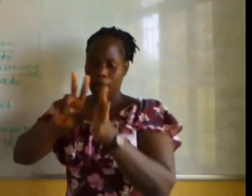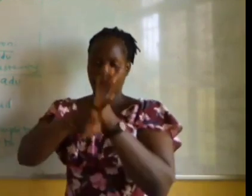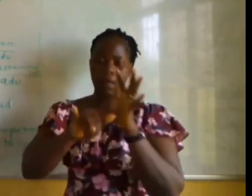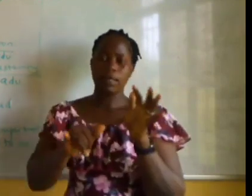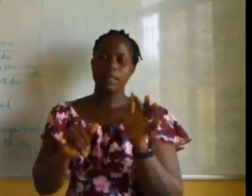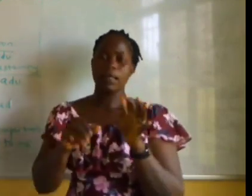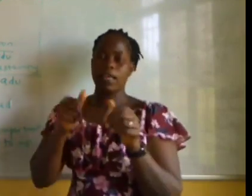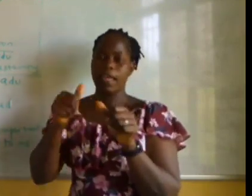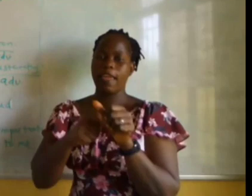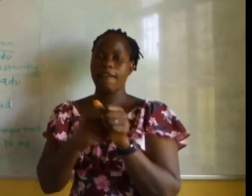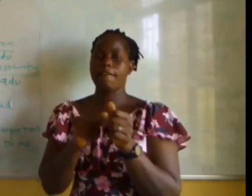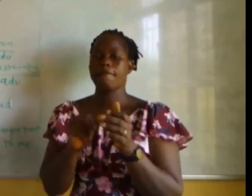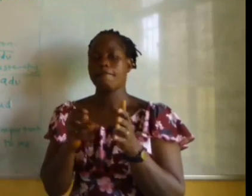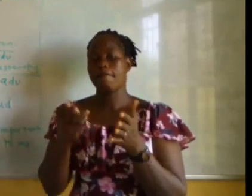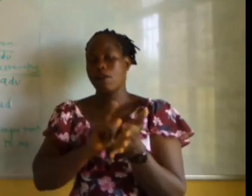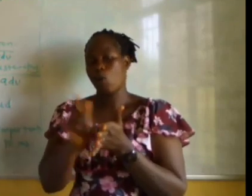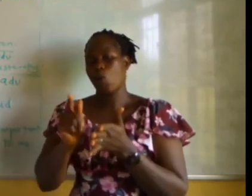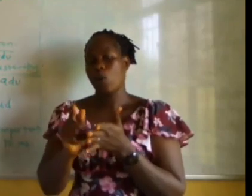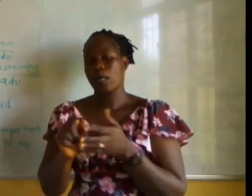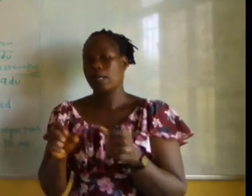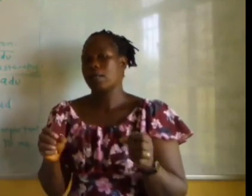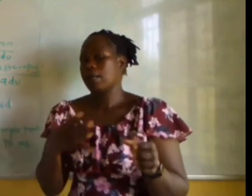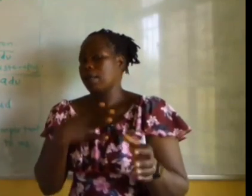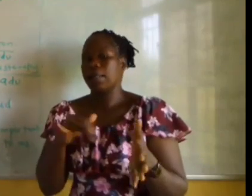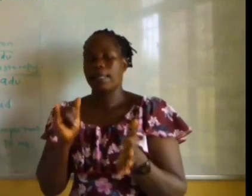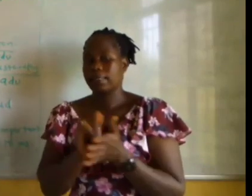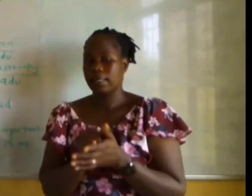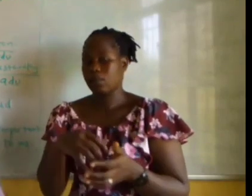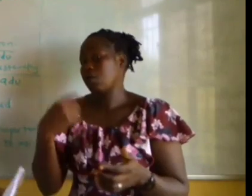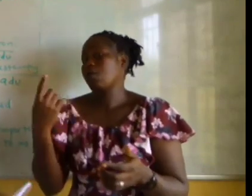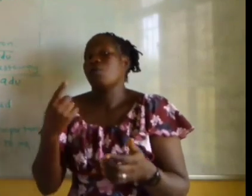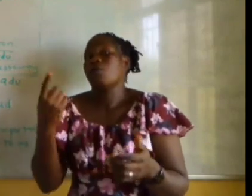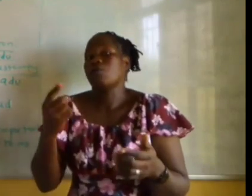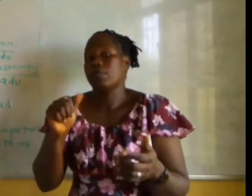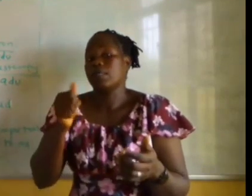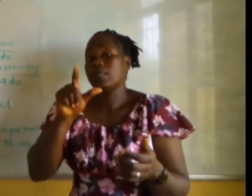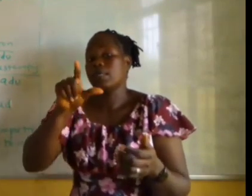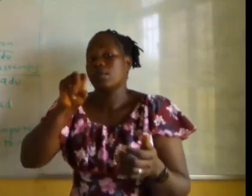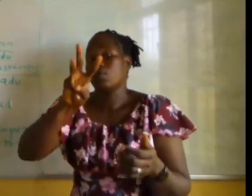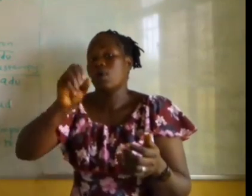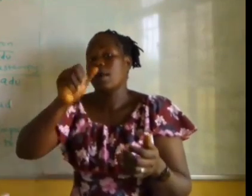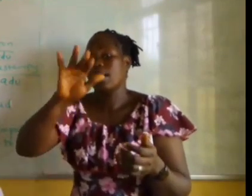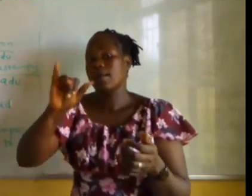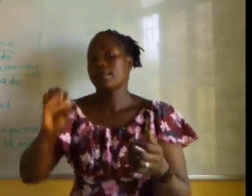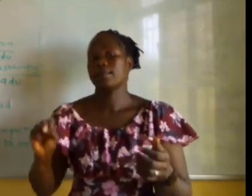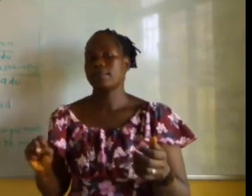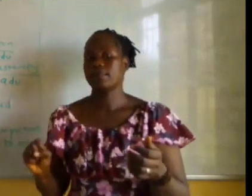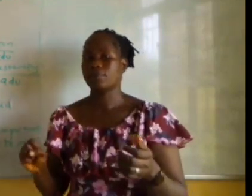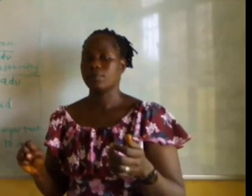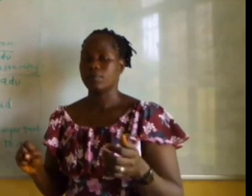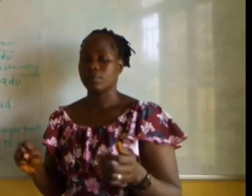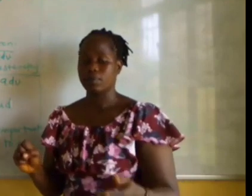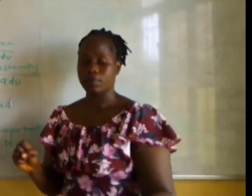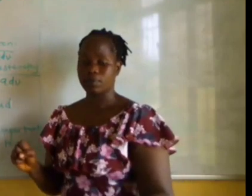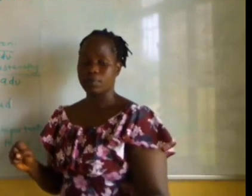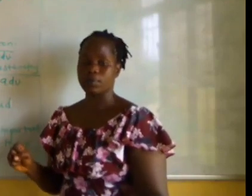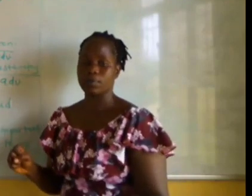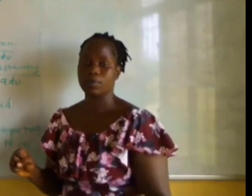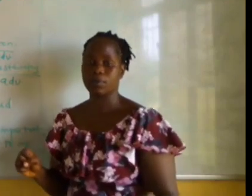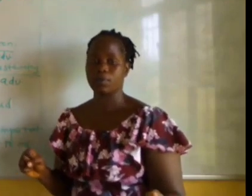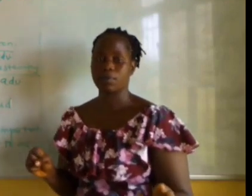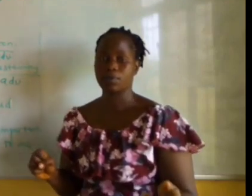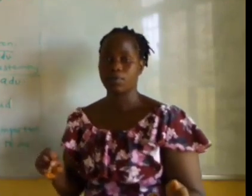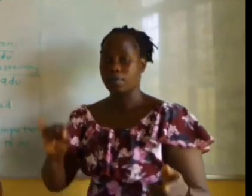every week, and so on and so forth. Always is part of the example. Now, let me give you this example.